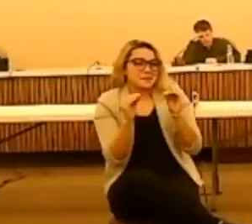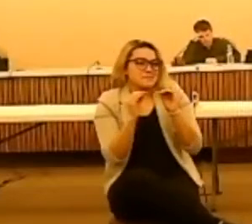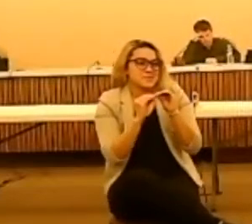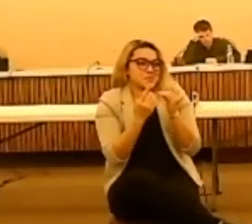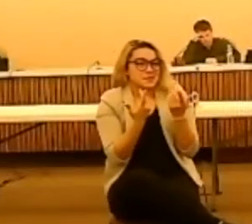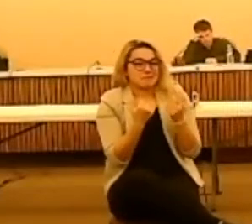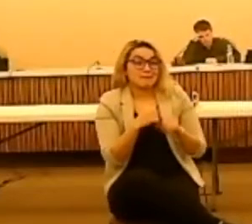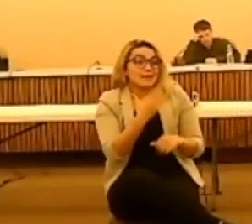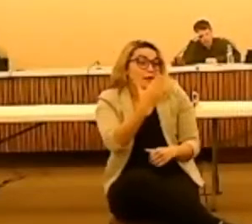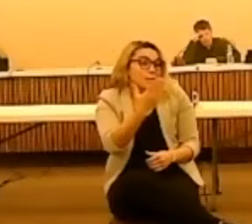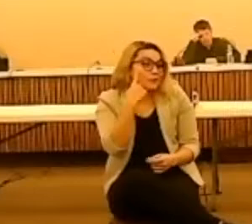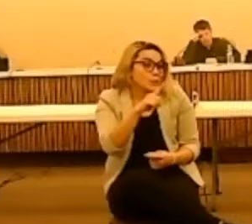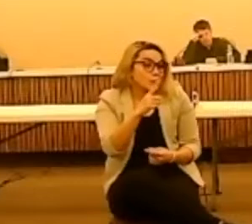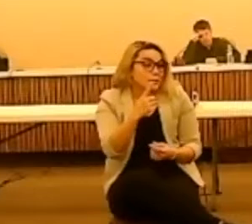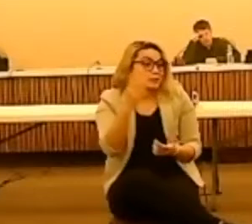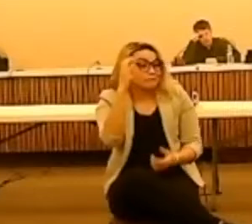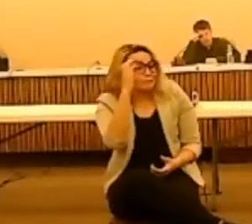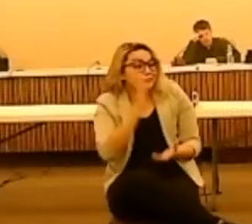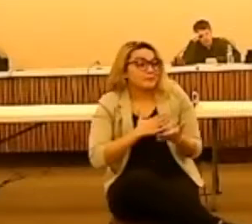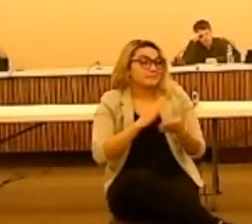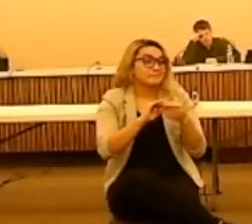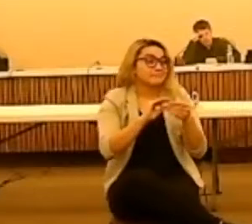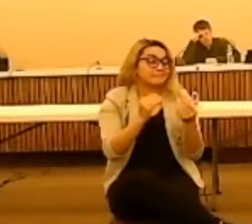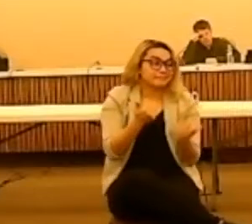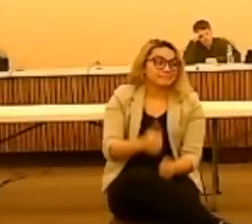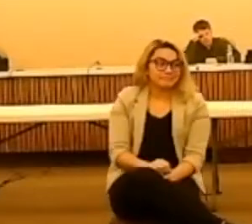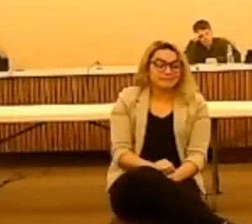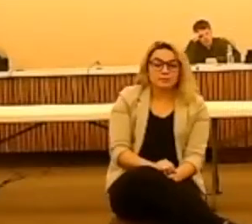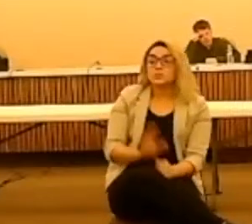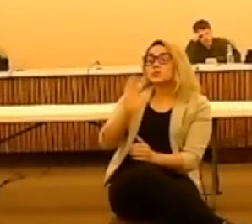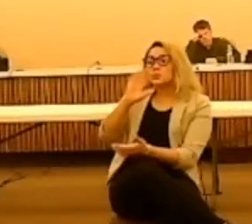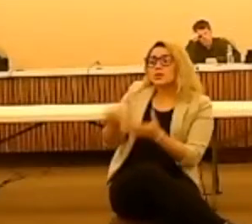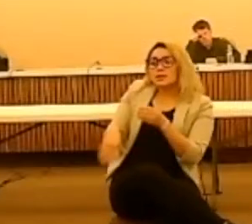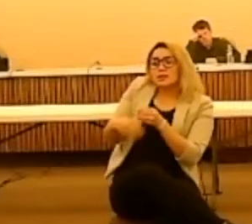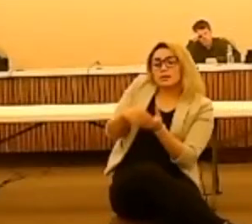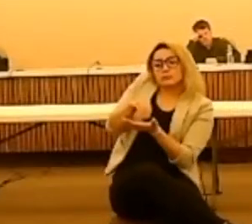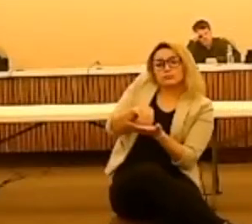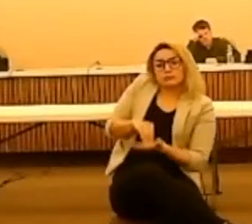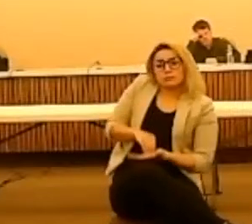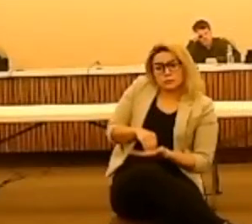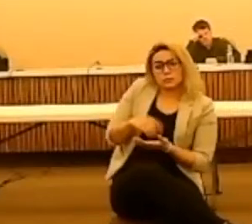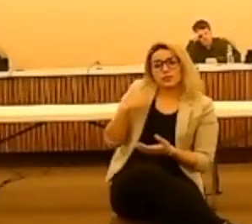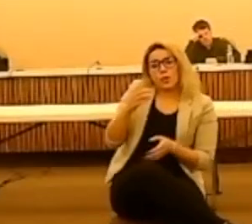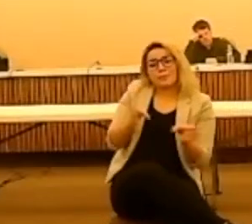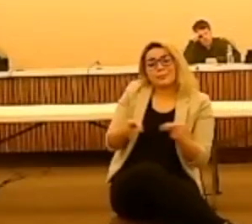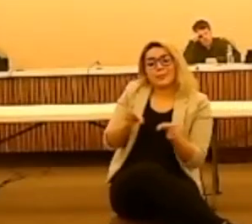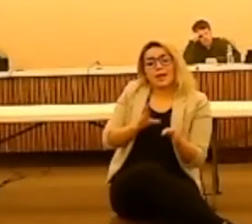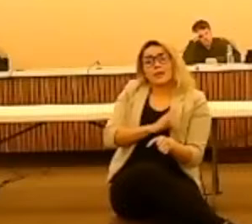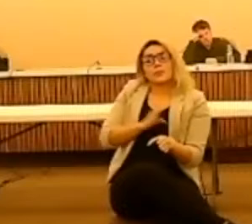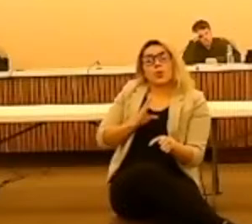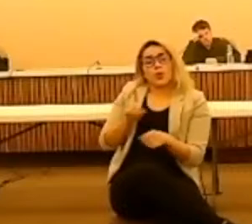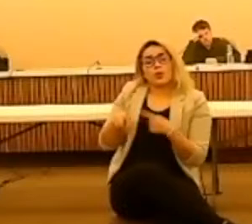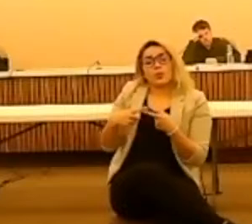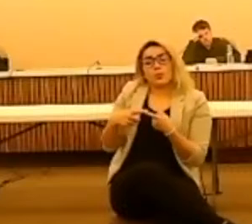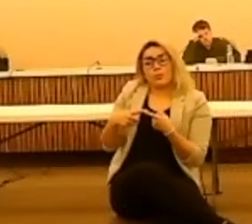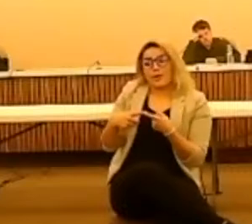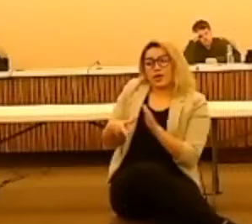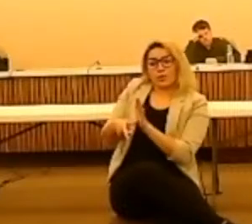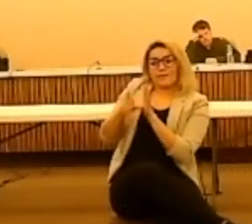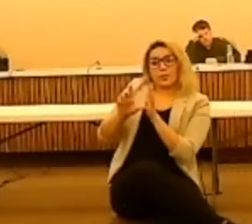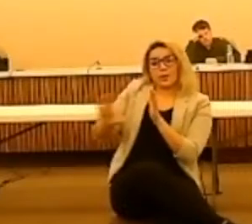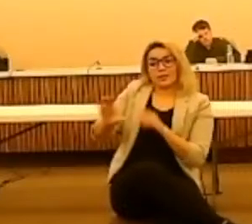unfortunate. We'll have those notes for the planning board when they're reviewing the site plan. Thank